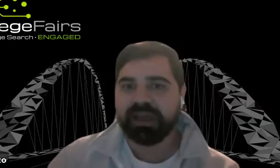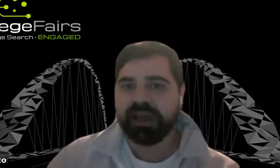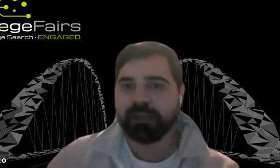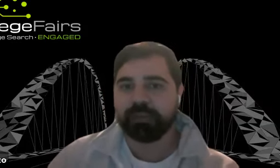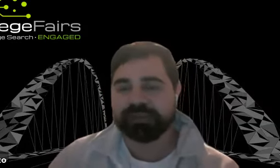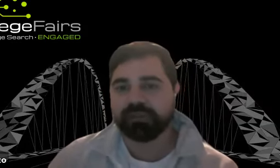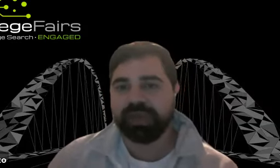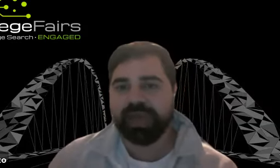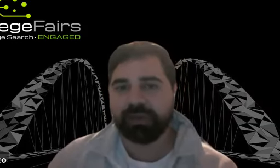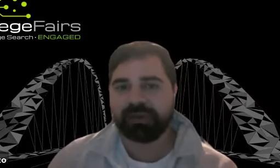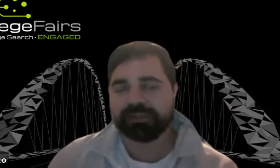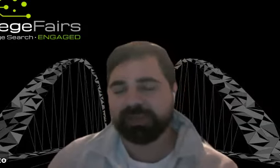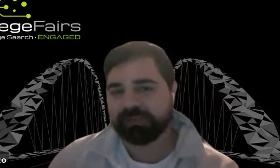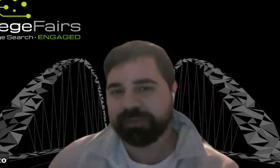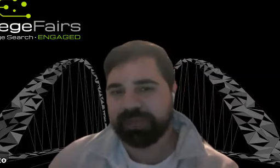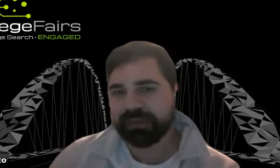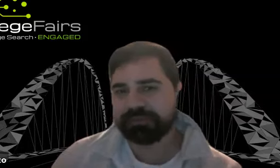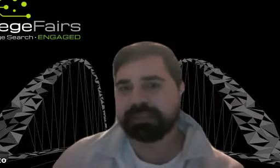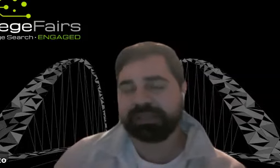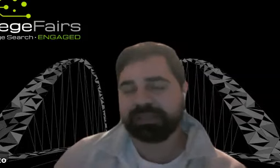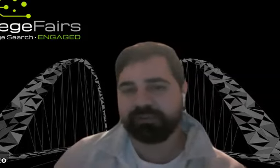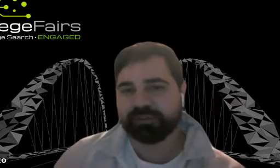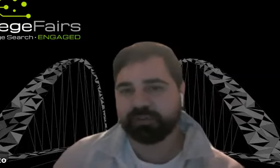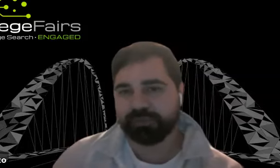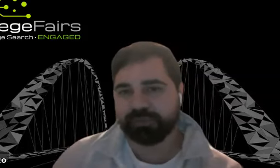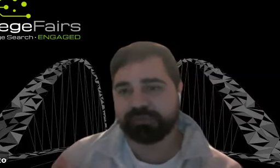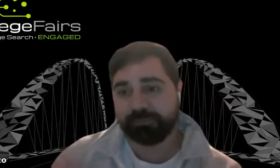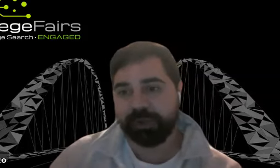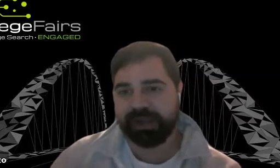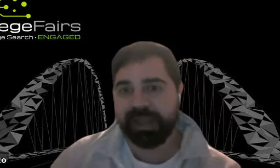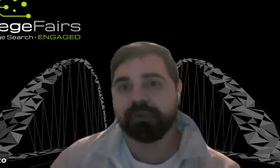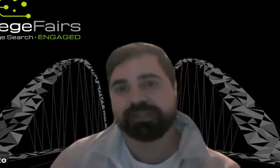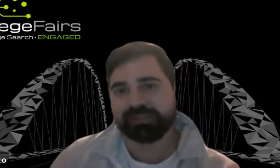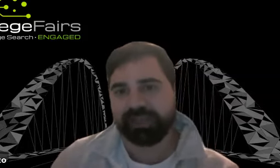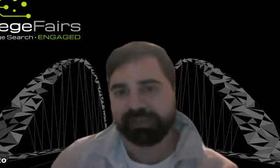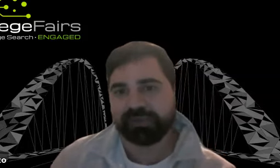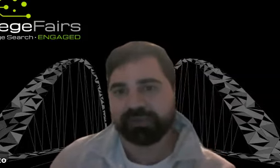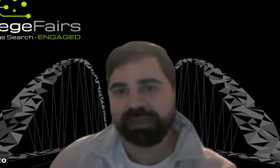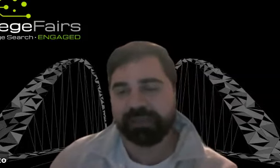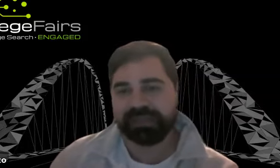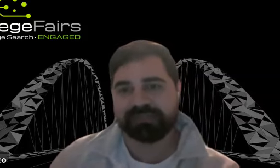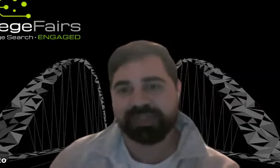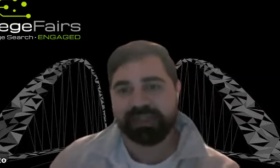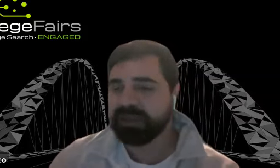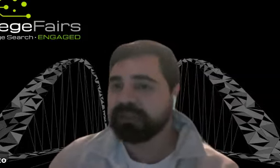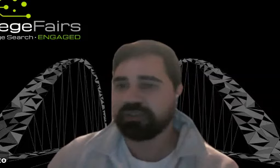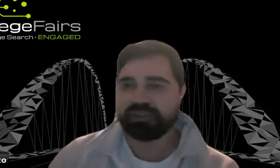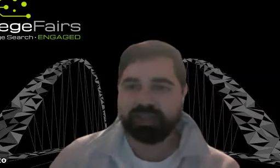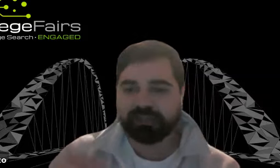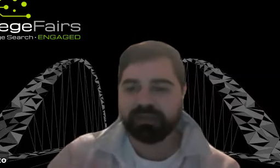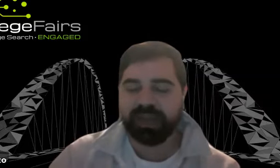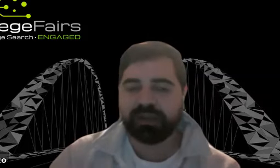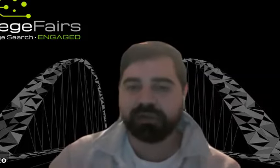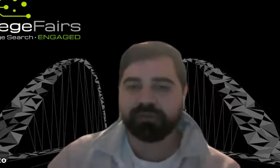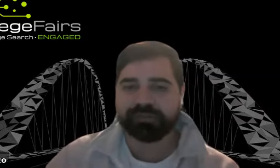um we do we are expecting representatives to be in their virtual booths from right now until 8 30 pm eastern time so you